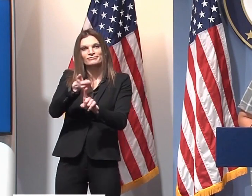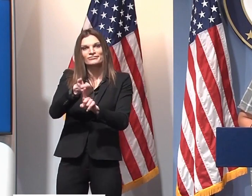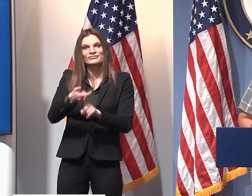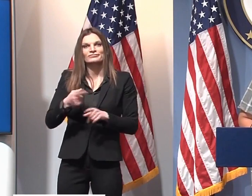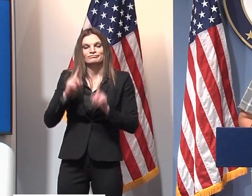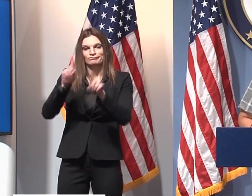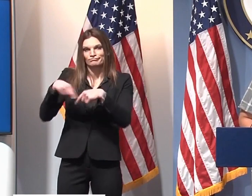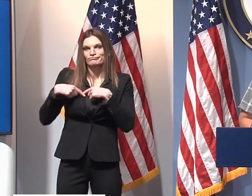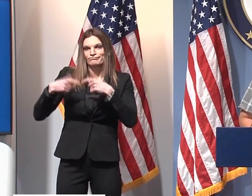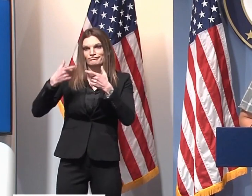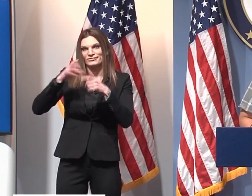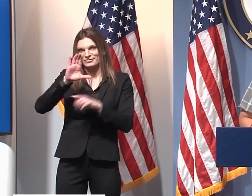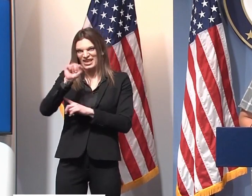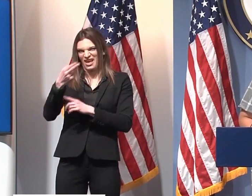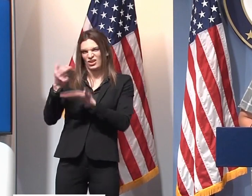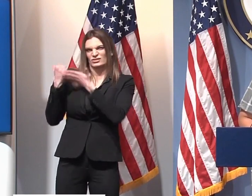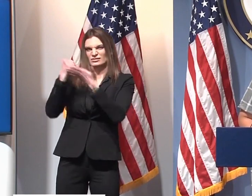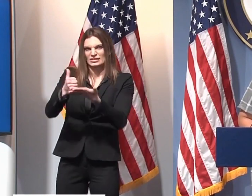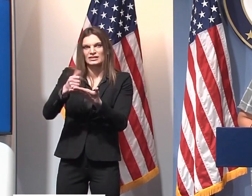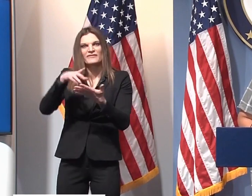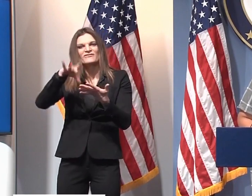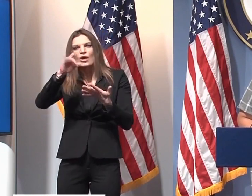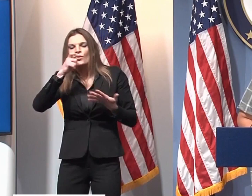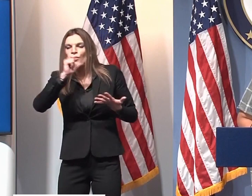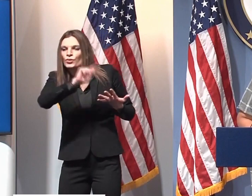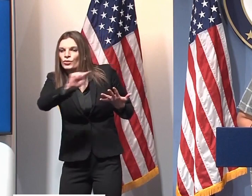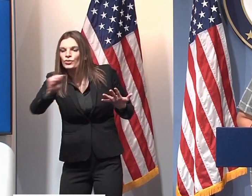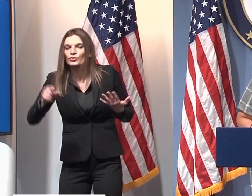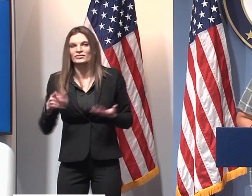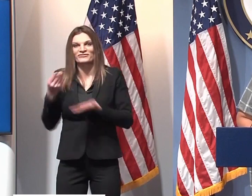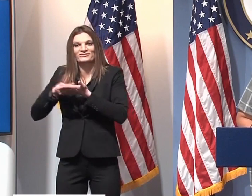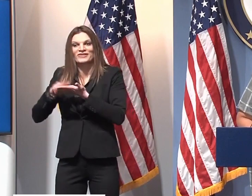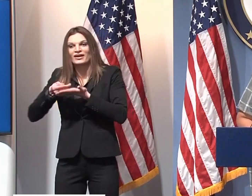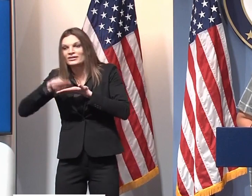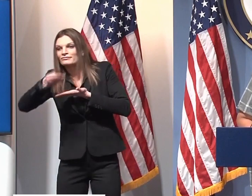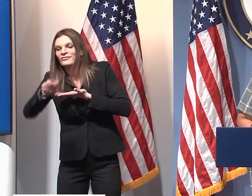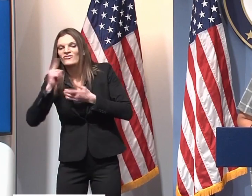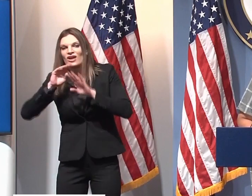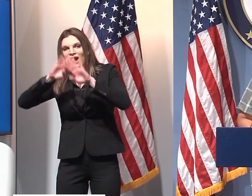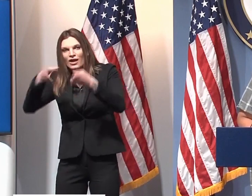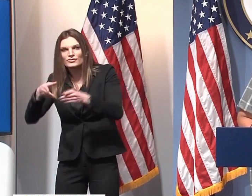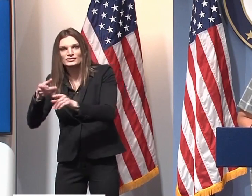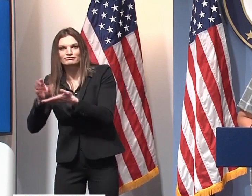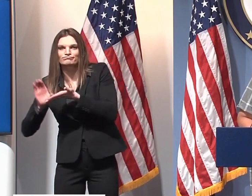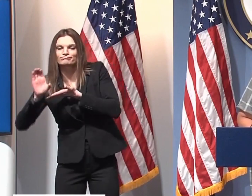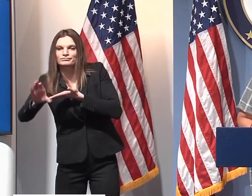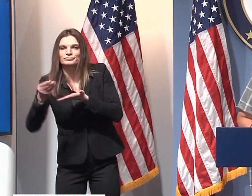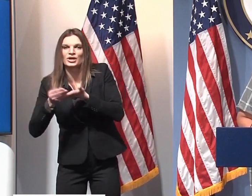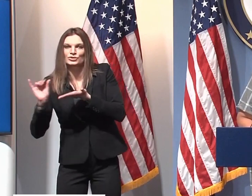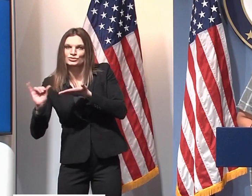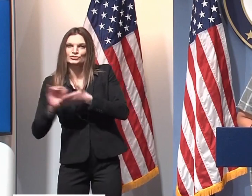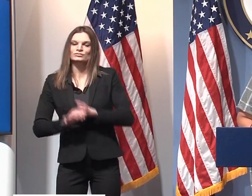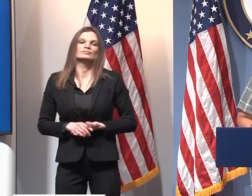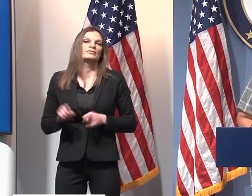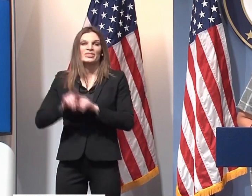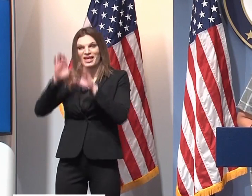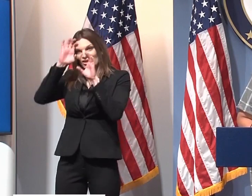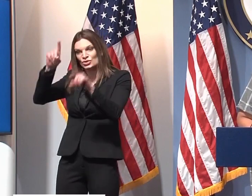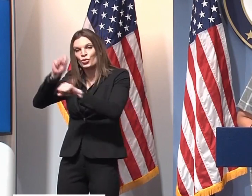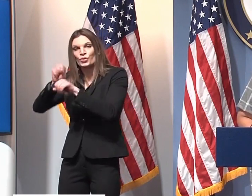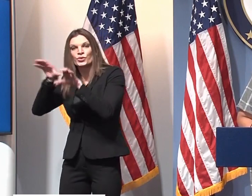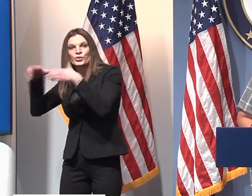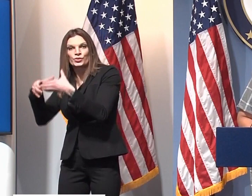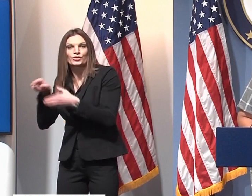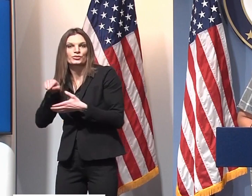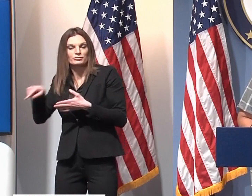have received cash assistance and funding the Michigan Housing and Community Development Fund. And finally, the Education Work